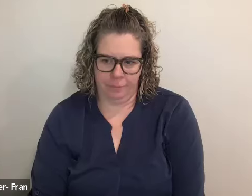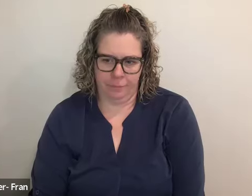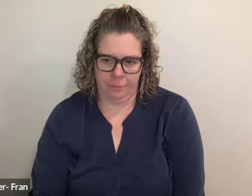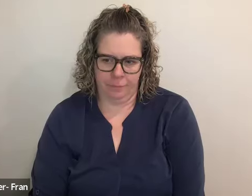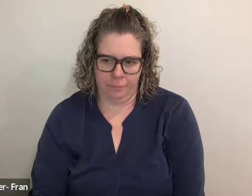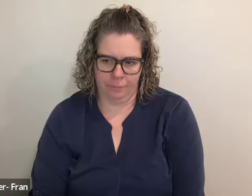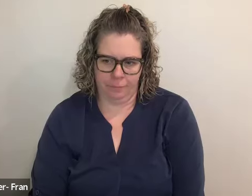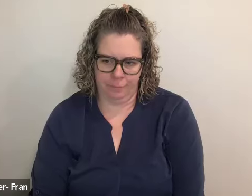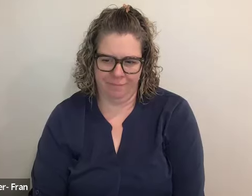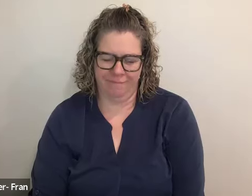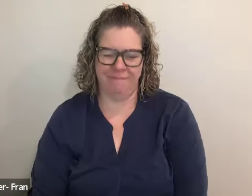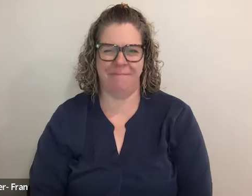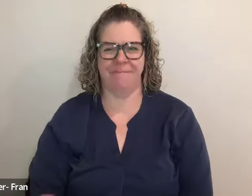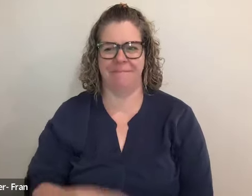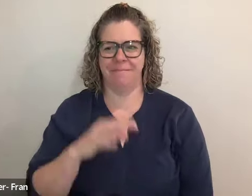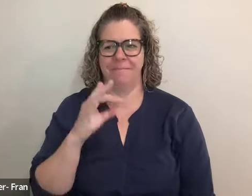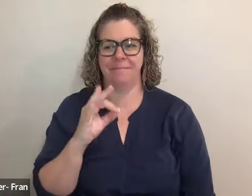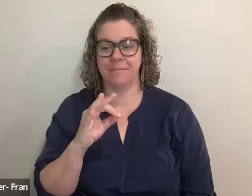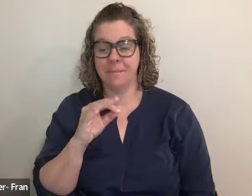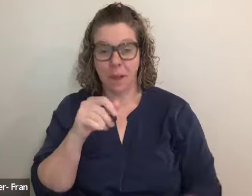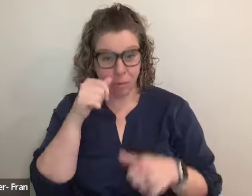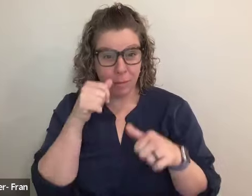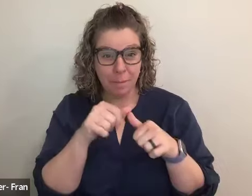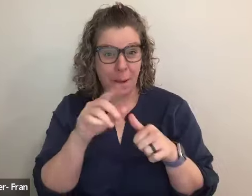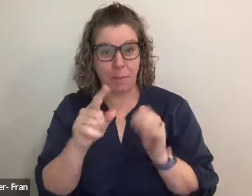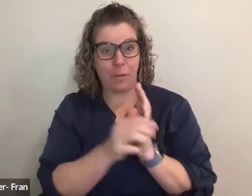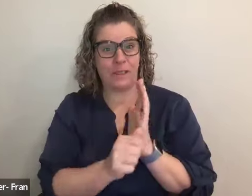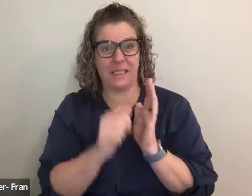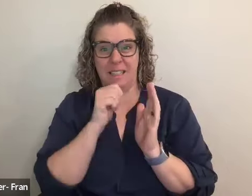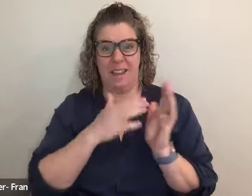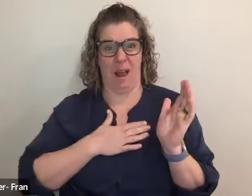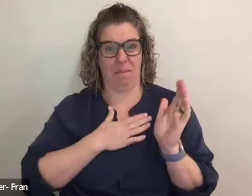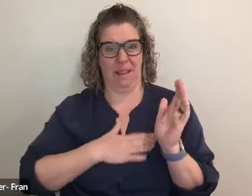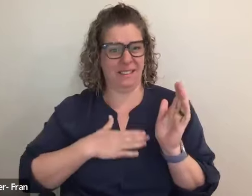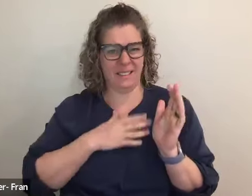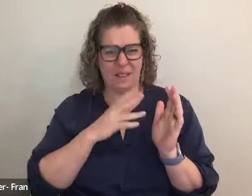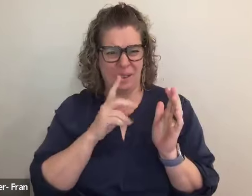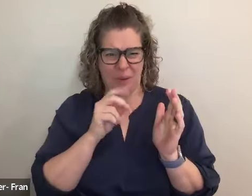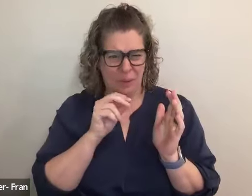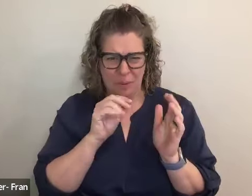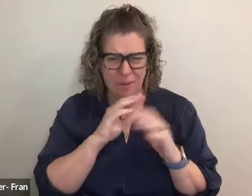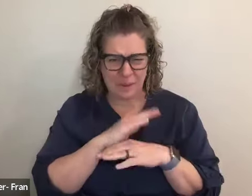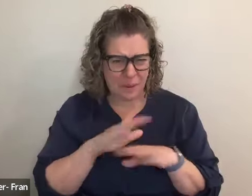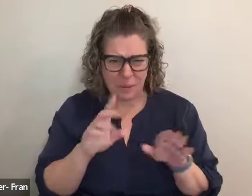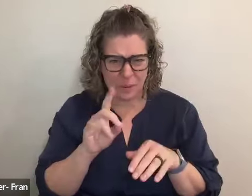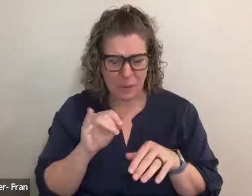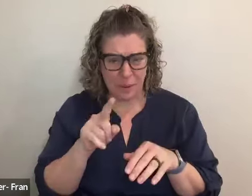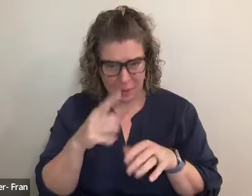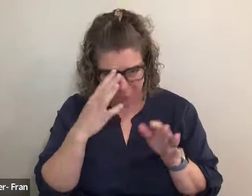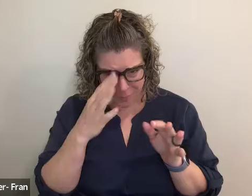Yeah, if it's unpleasant, please don't do it. Noticing and that's empowering too. If something's unpleasant, you're in charge